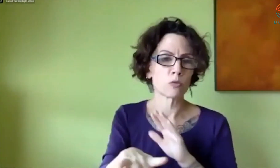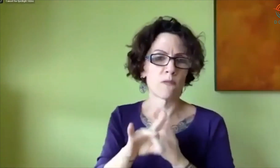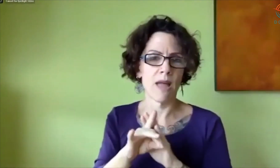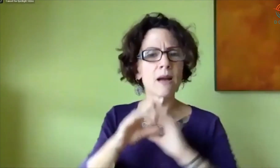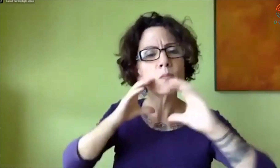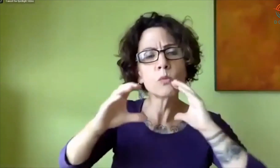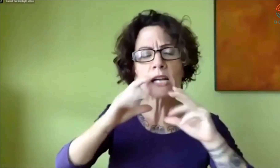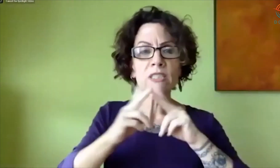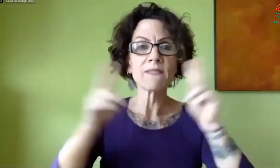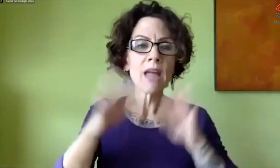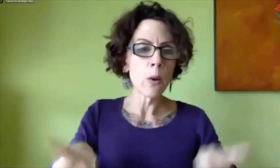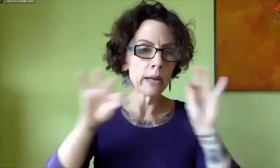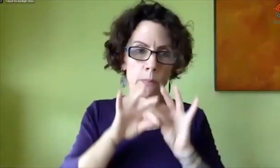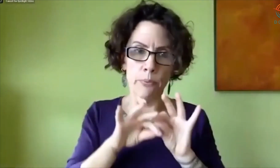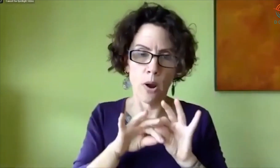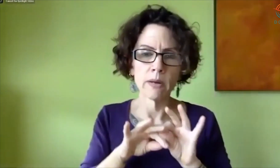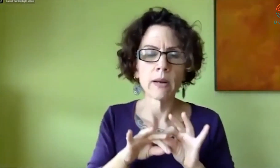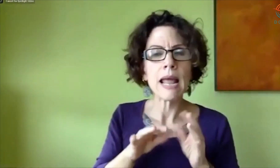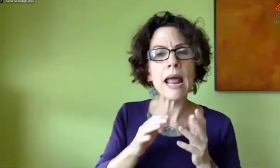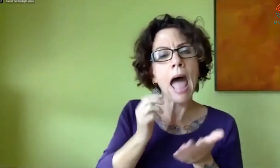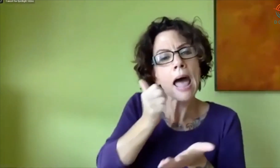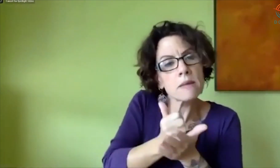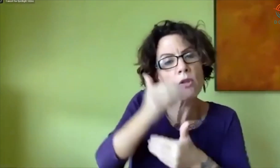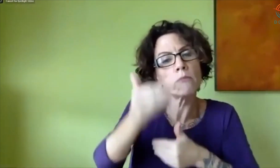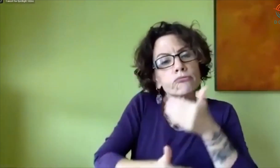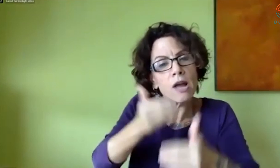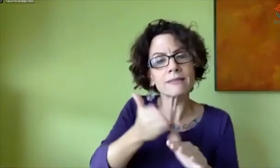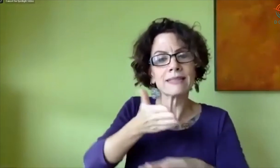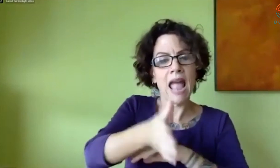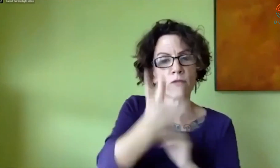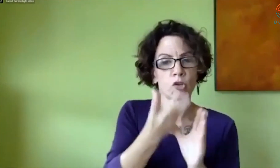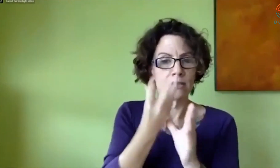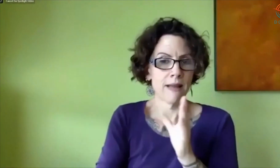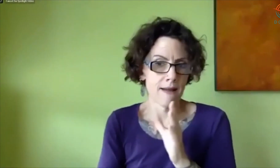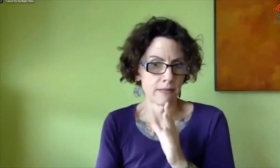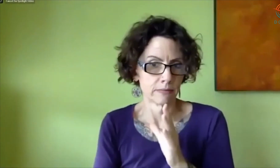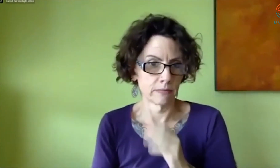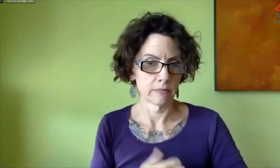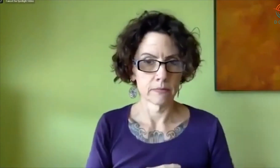location has moved, you need to let the executor know. It's very important to have that communication,